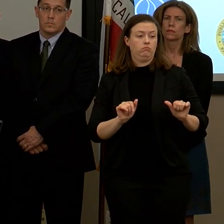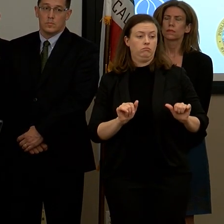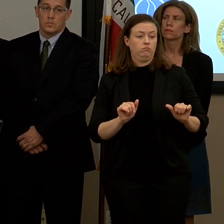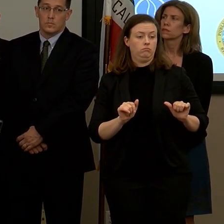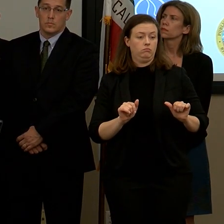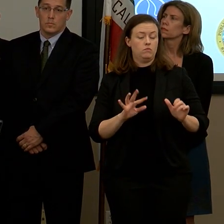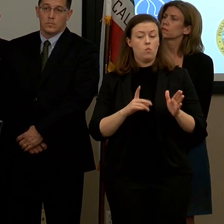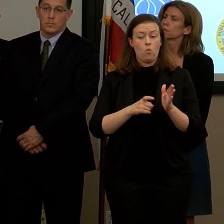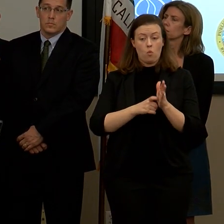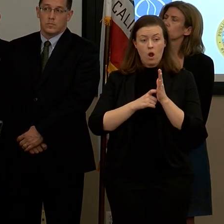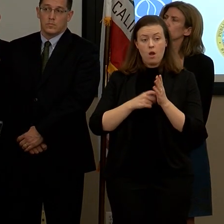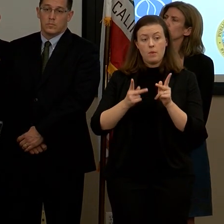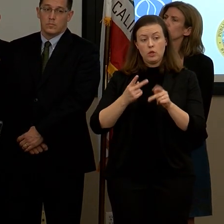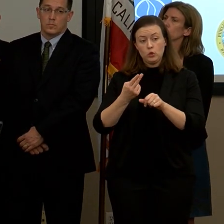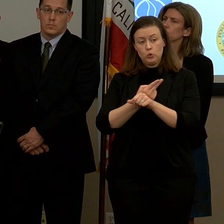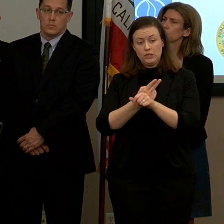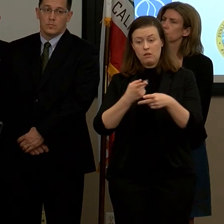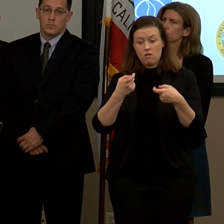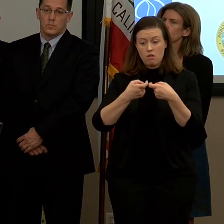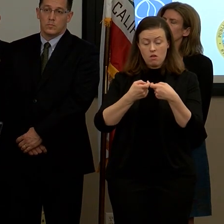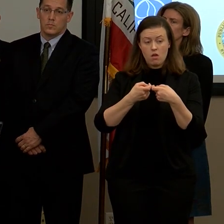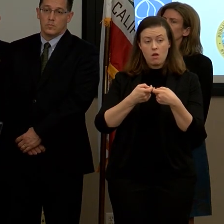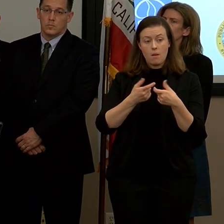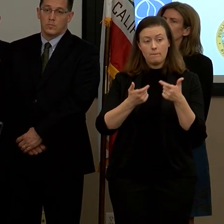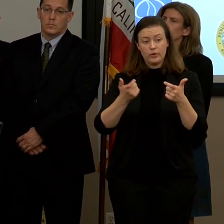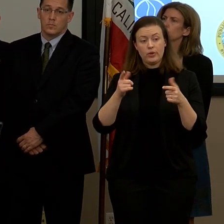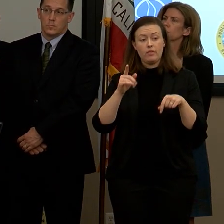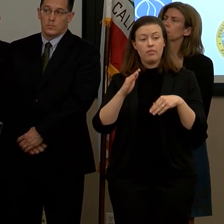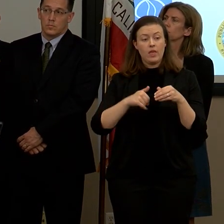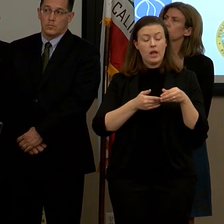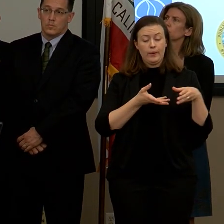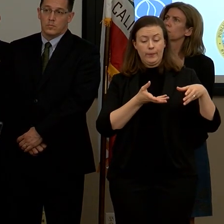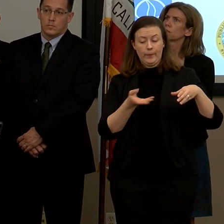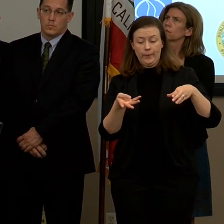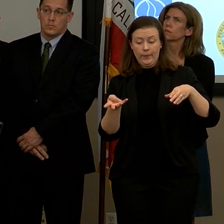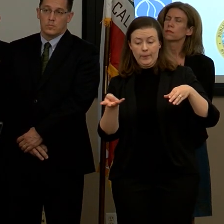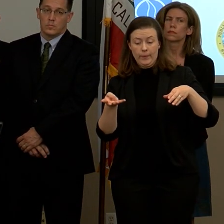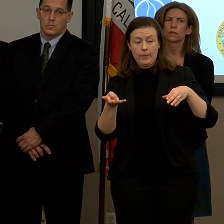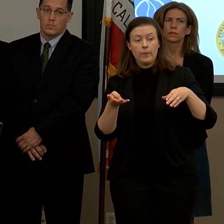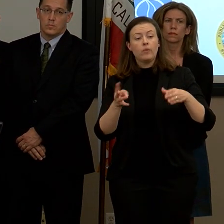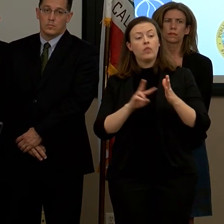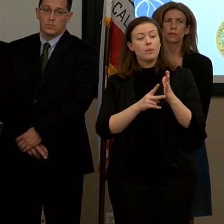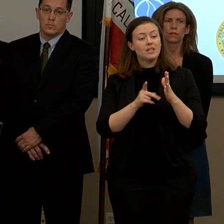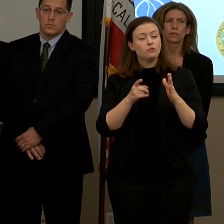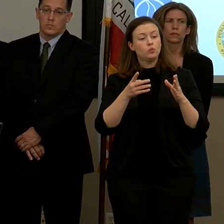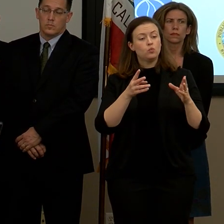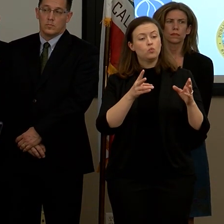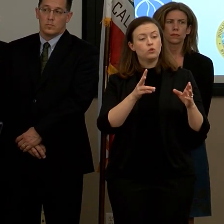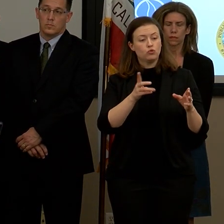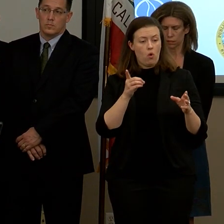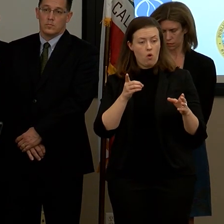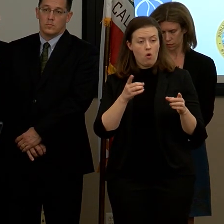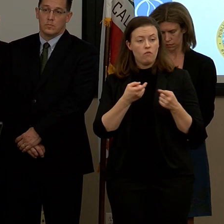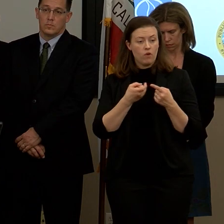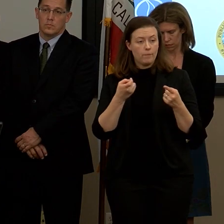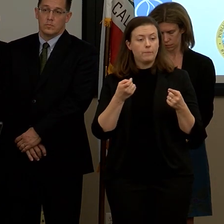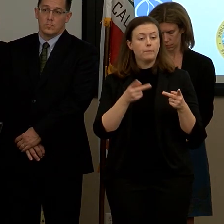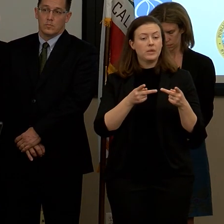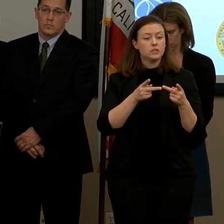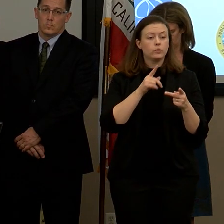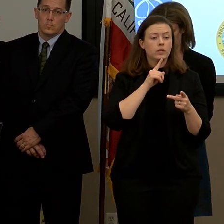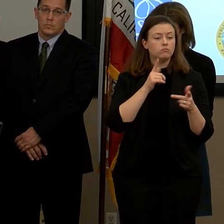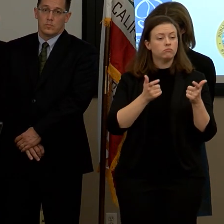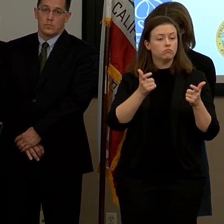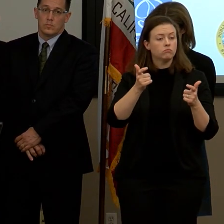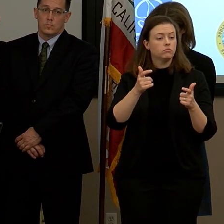would be greater than what we can bring in through the pipelines, and therefore you have to have a place to withdraw it from. It's the larger of the different